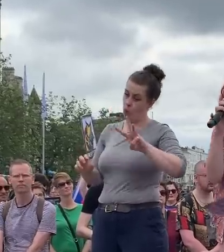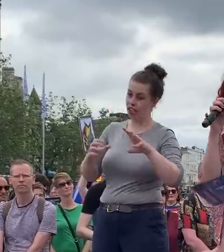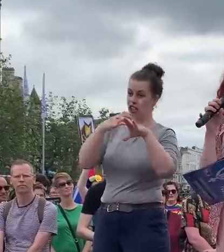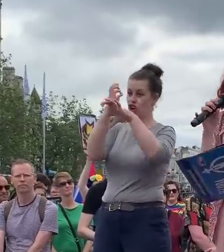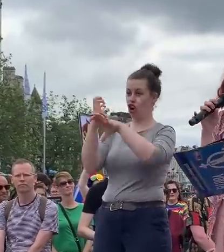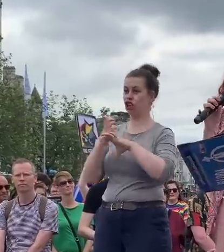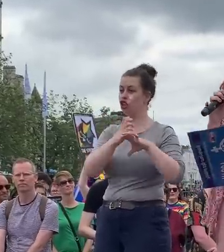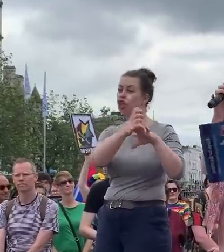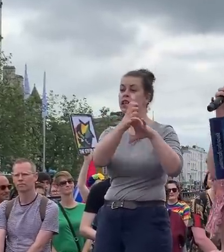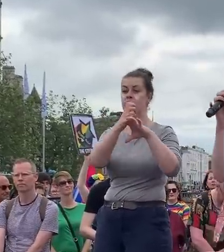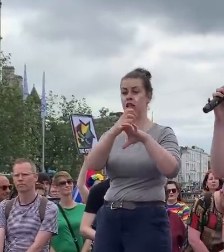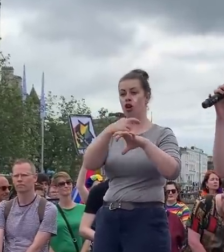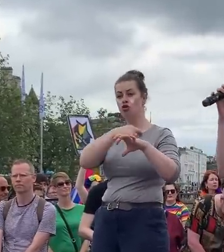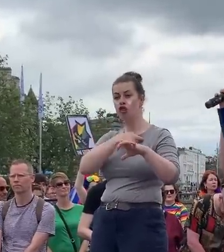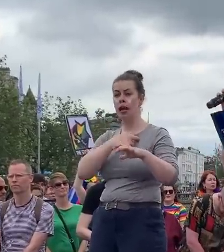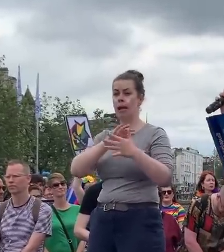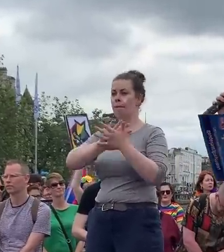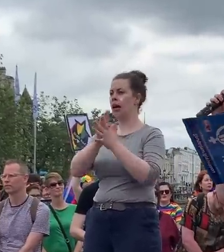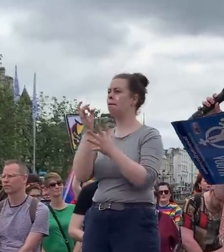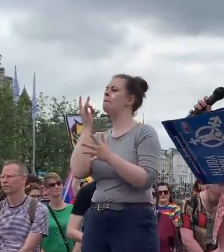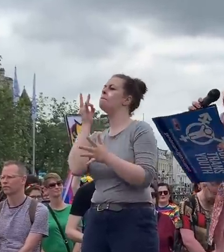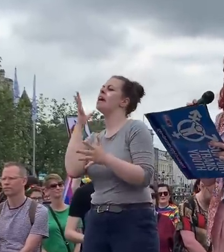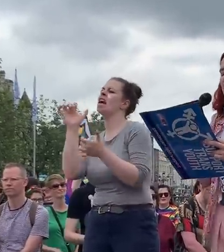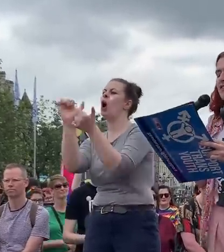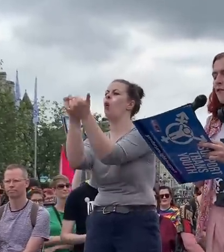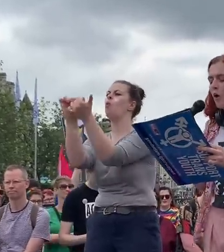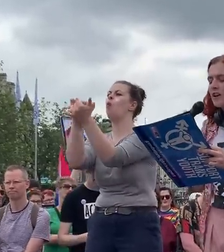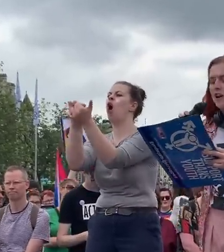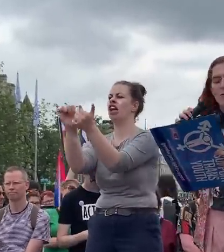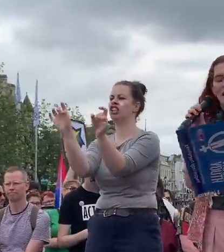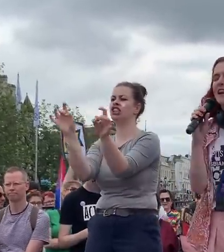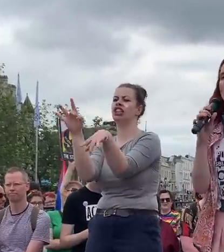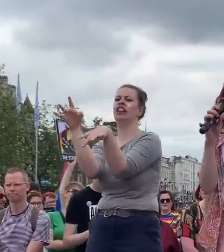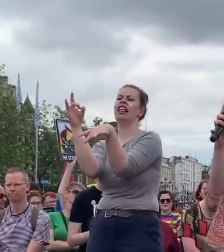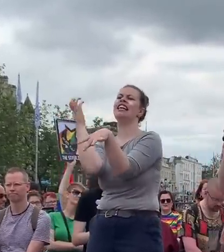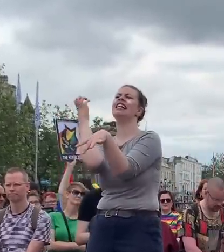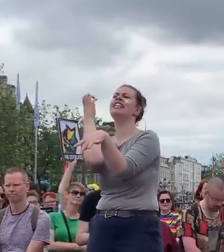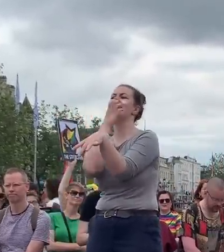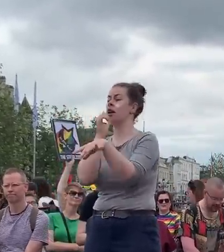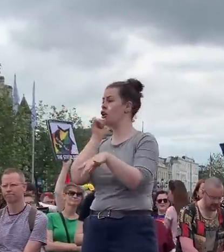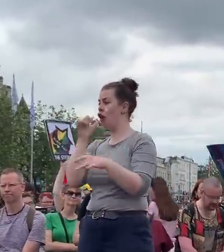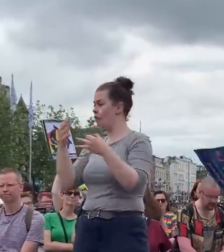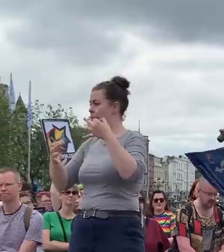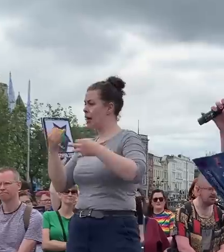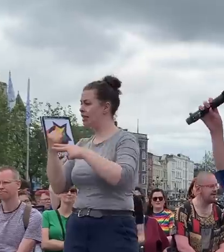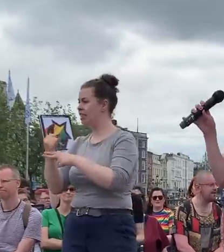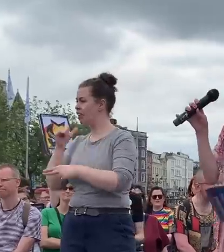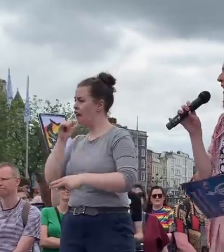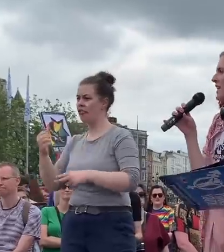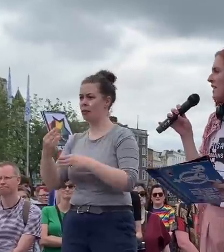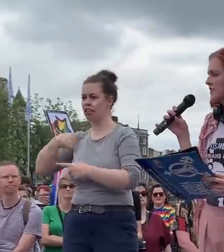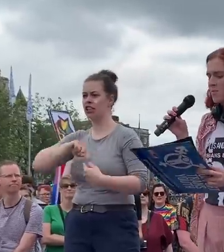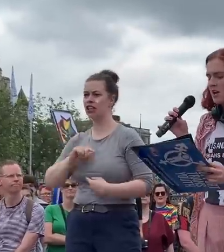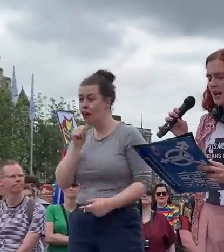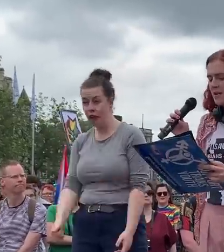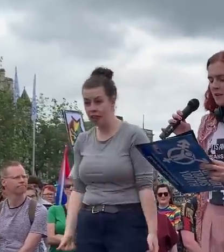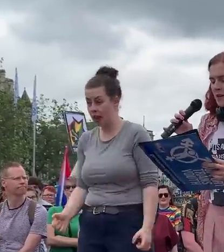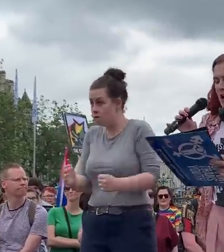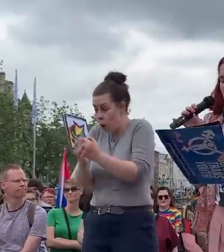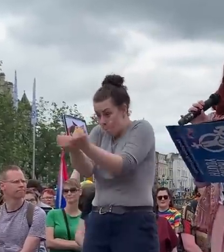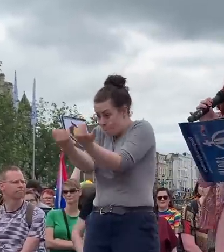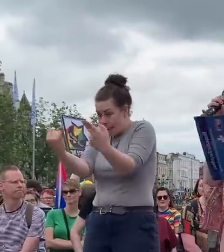countries have become pinkwashed, sanitized, devoid of political meaning or significance for so many in this